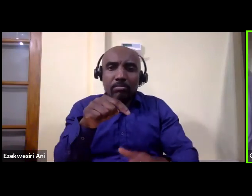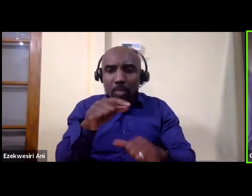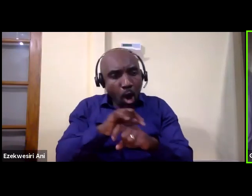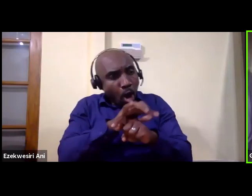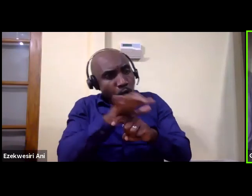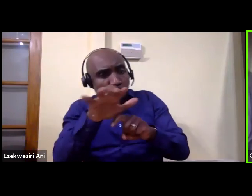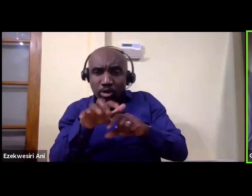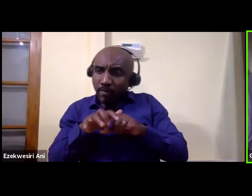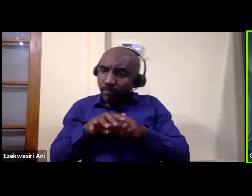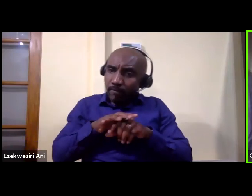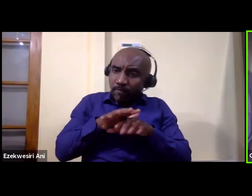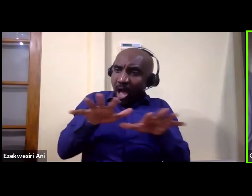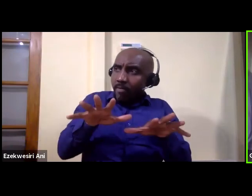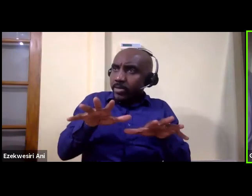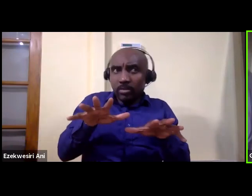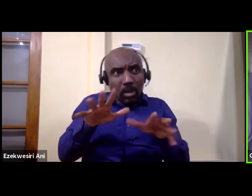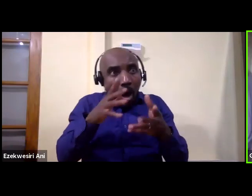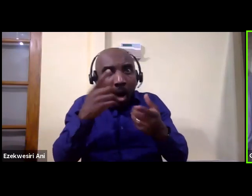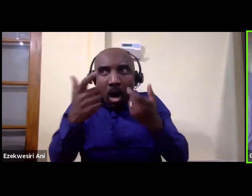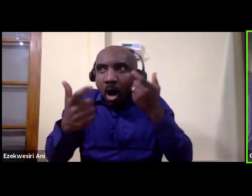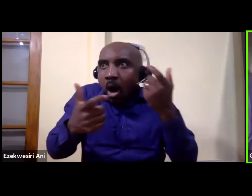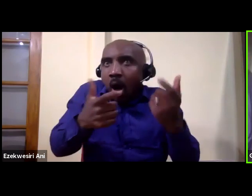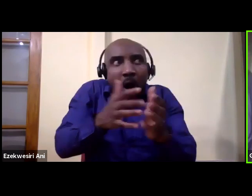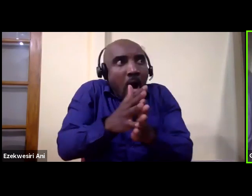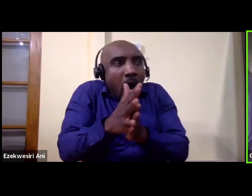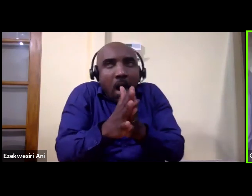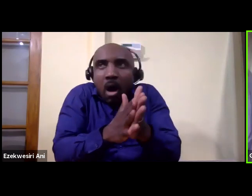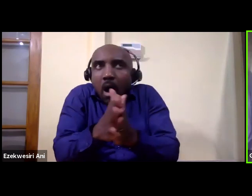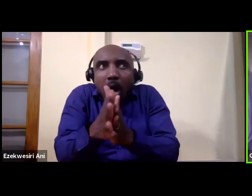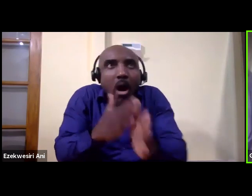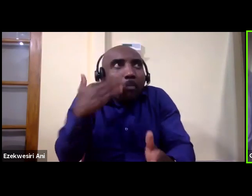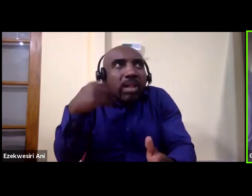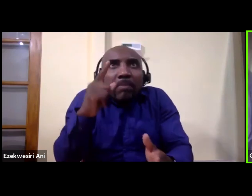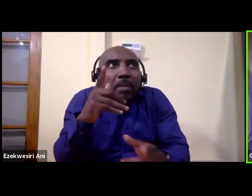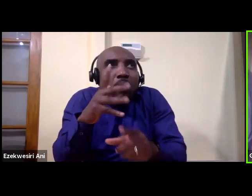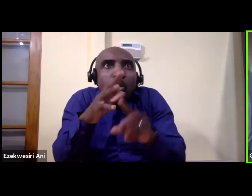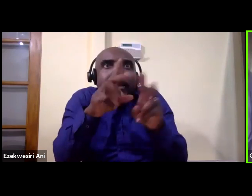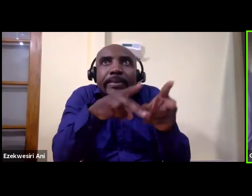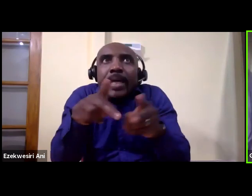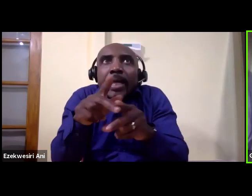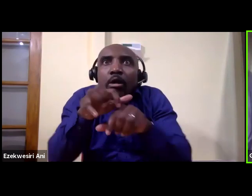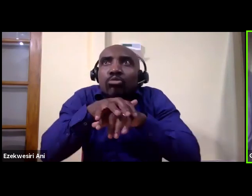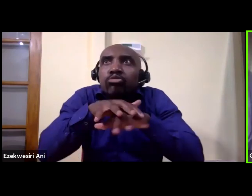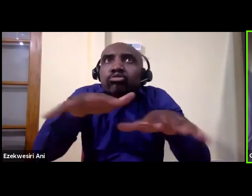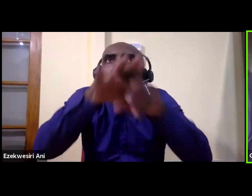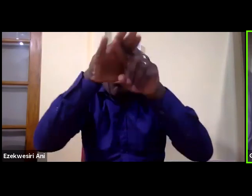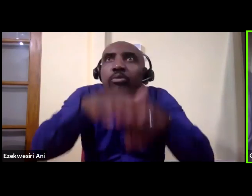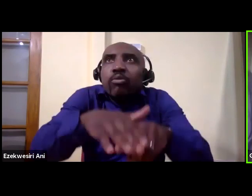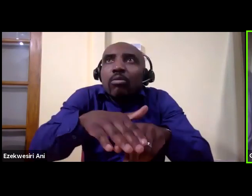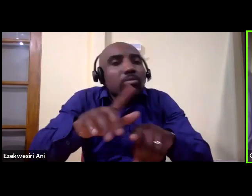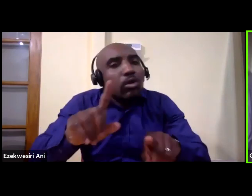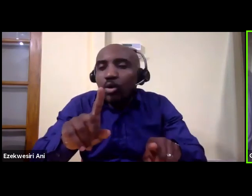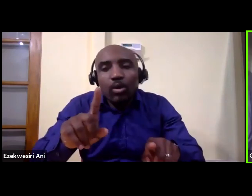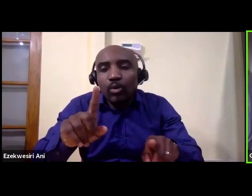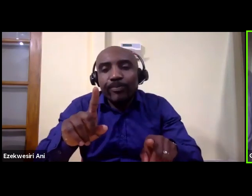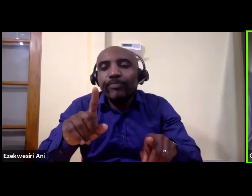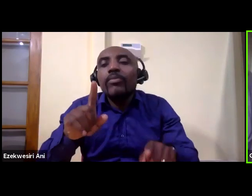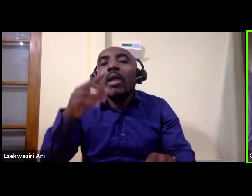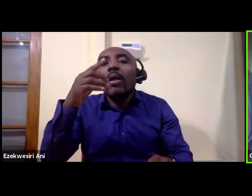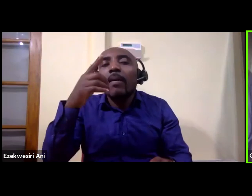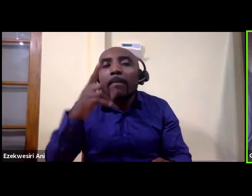out there looking for black people. It's the society that discriminates, not the virus. And so we have